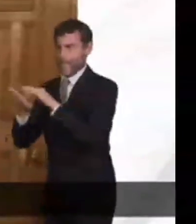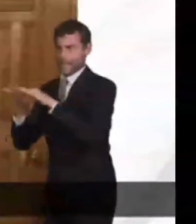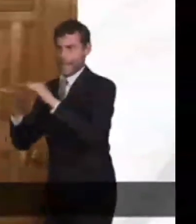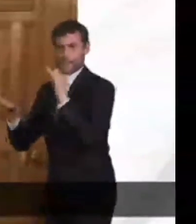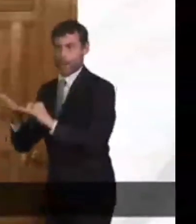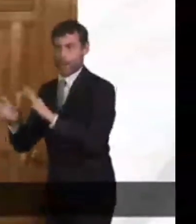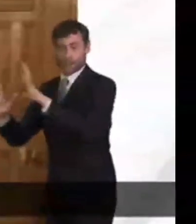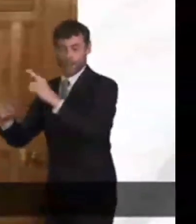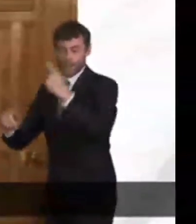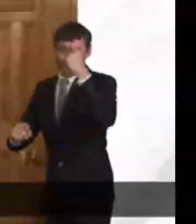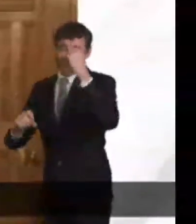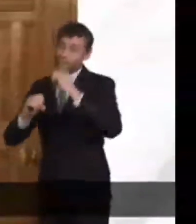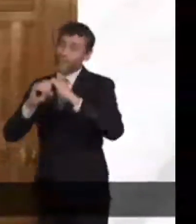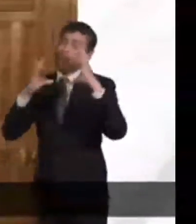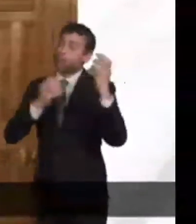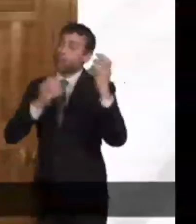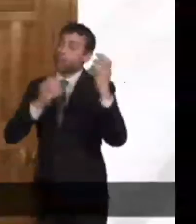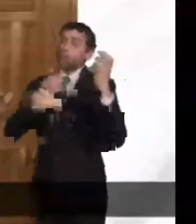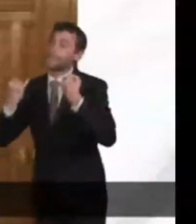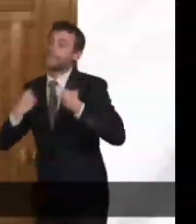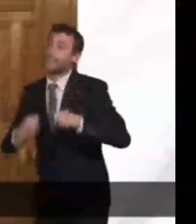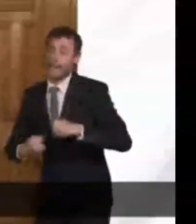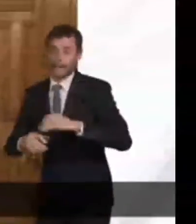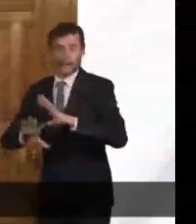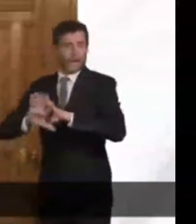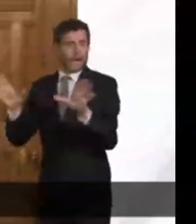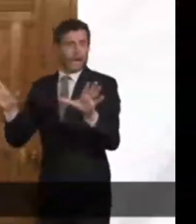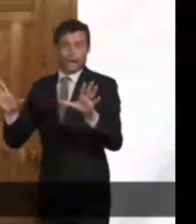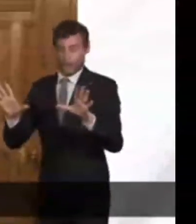and to save lives. And that's why